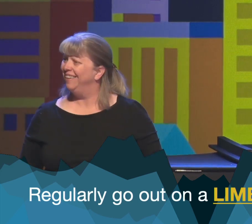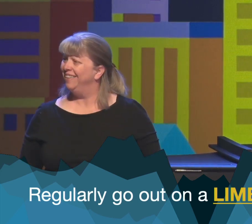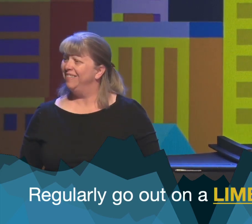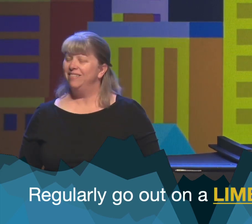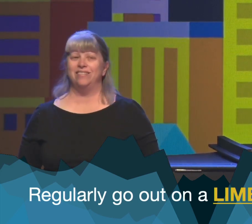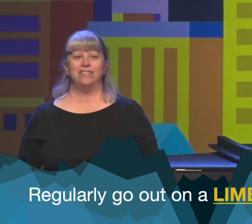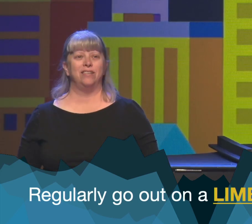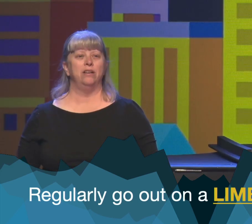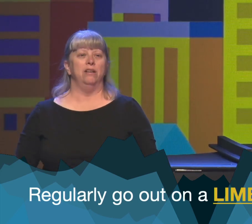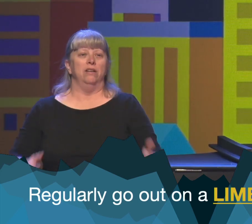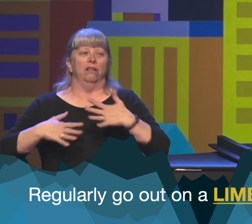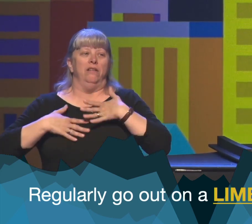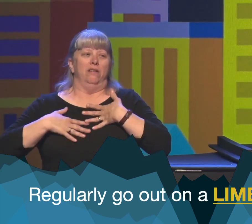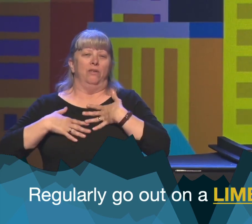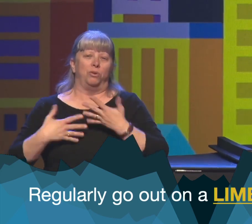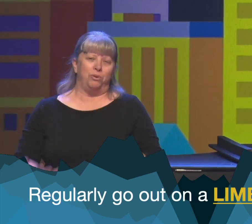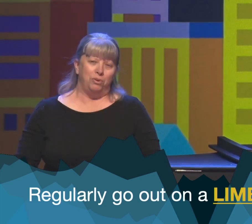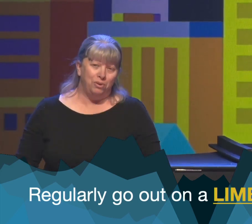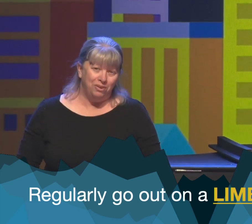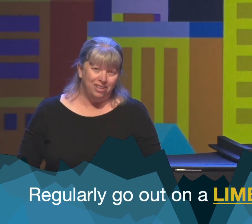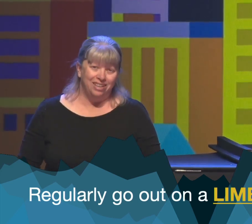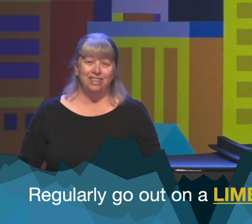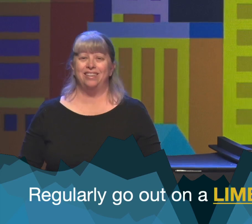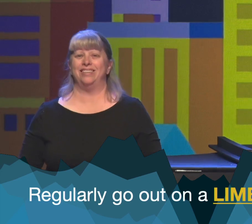everybody just take a nice deep breath.